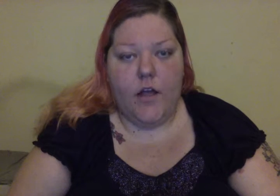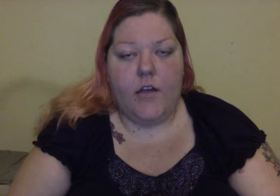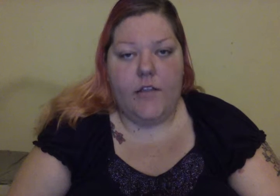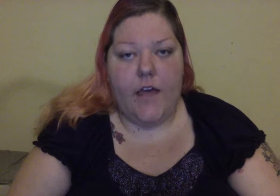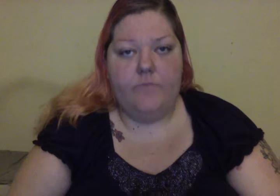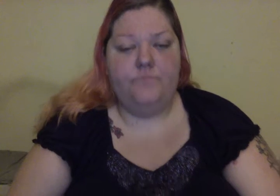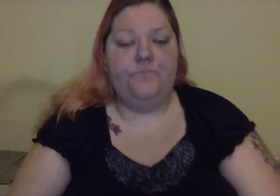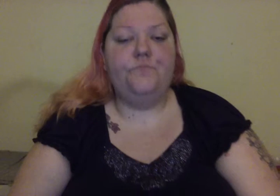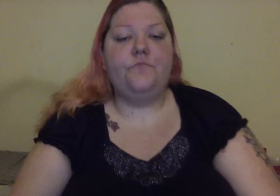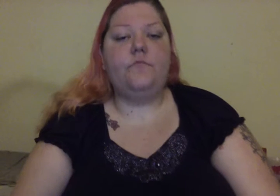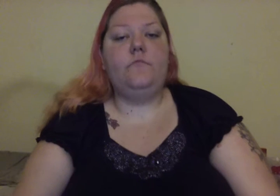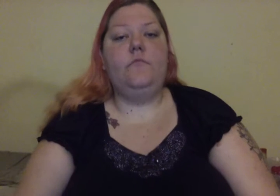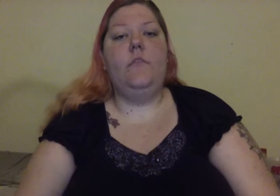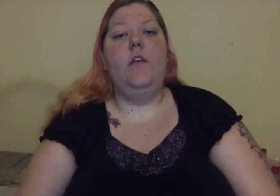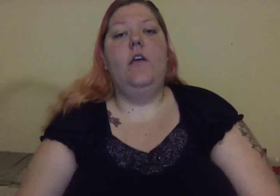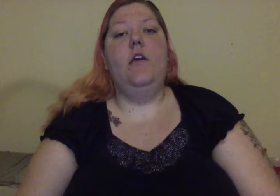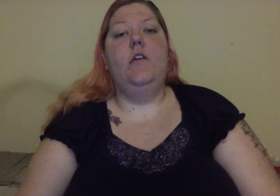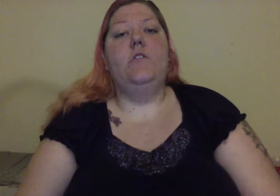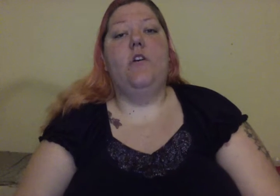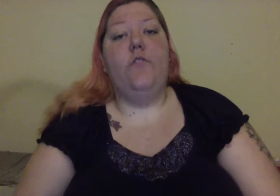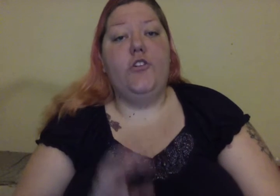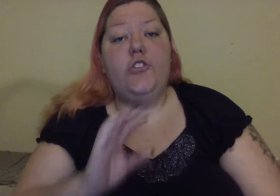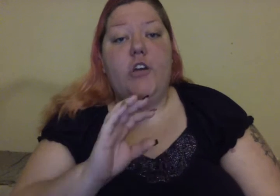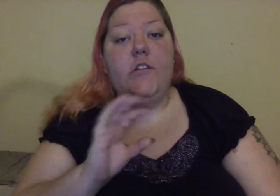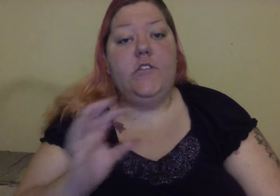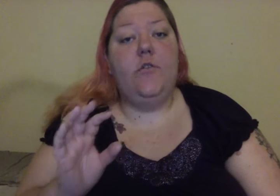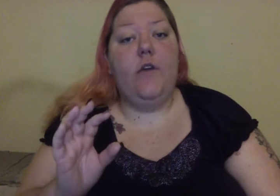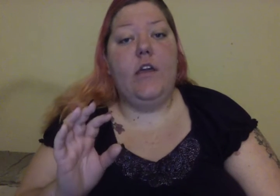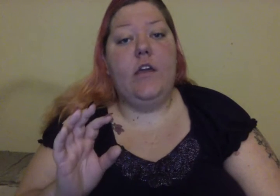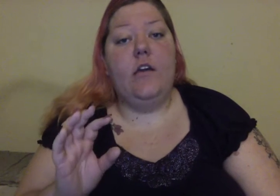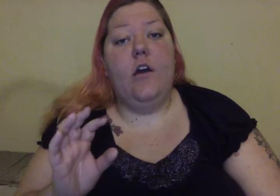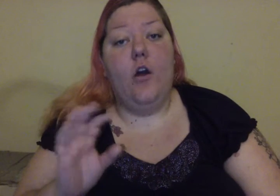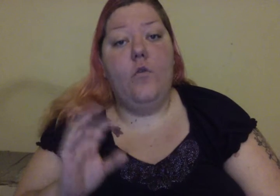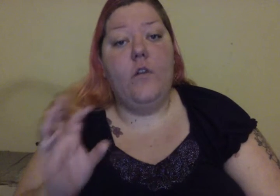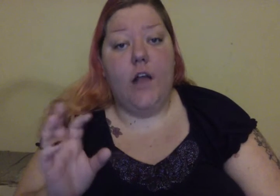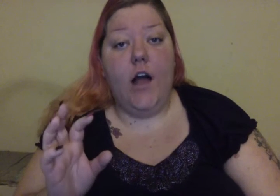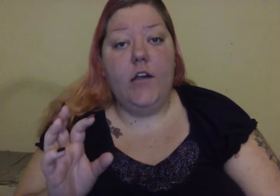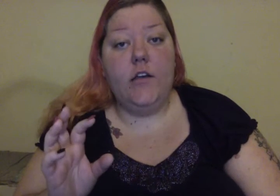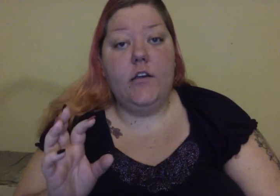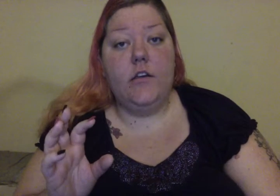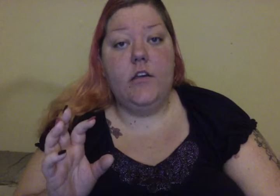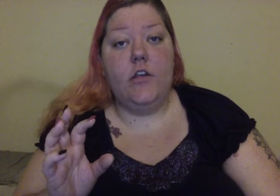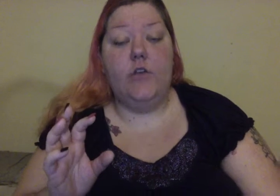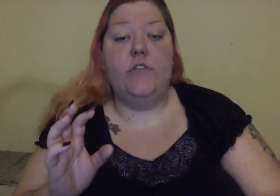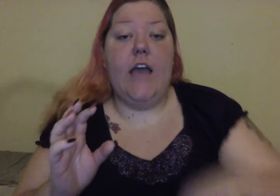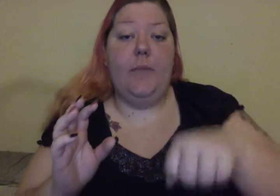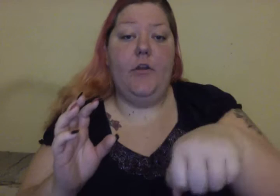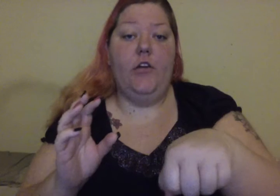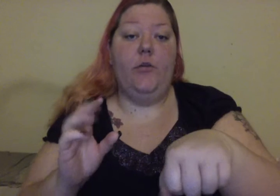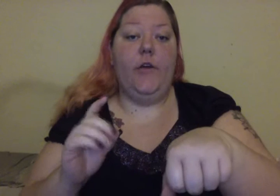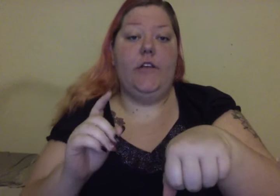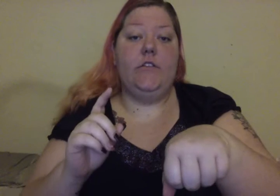that. So if you're just doing o'clock, you tap it on your wrist.